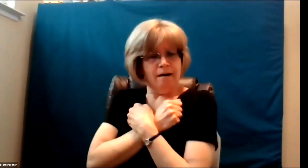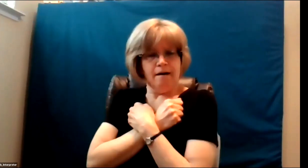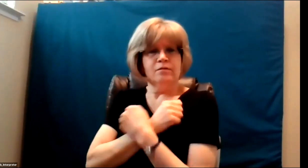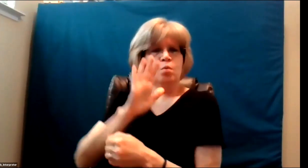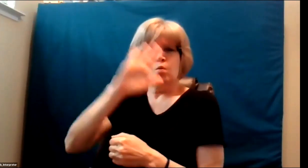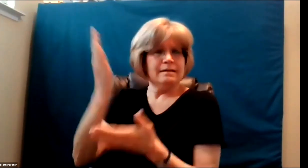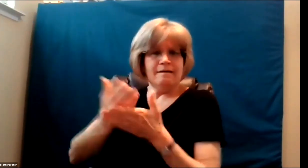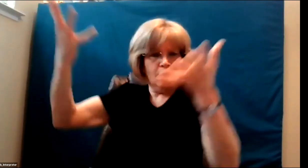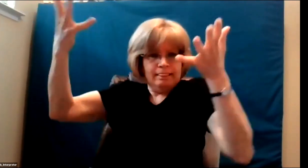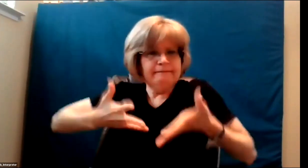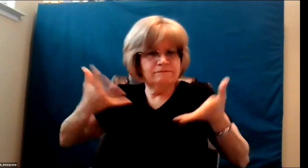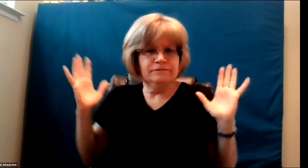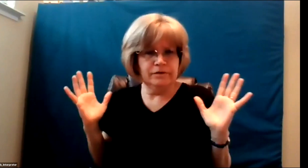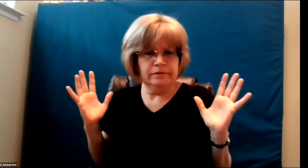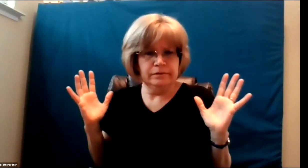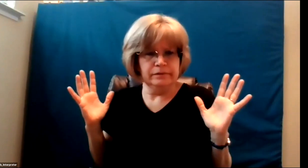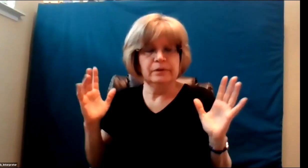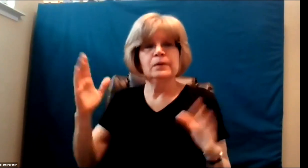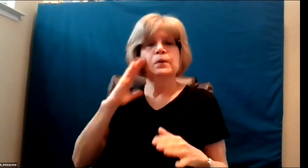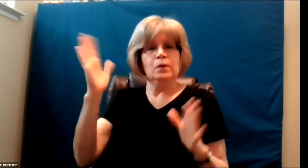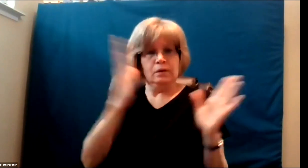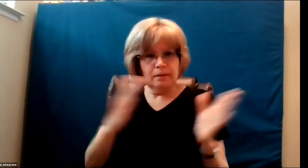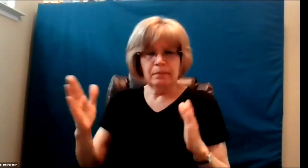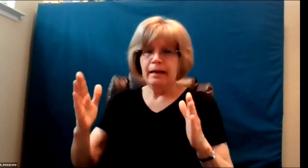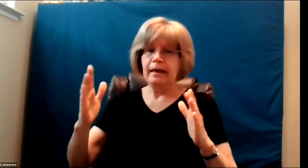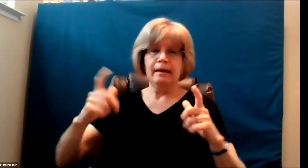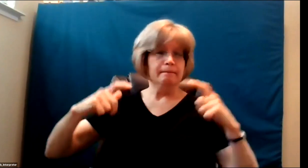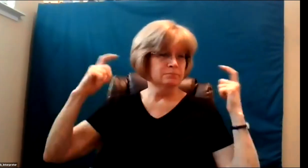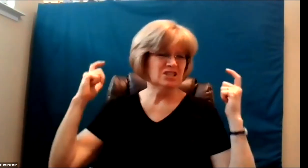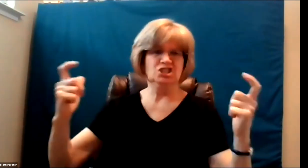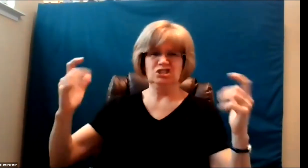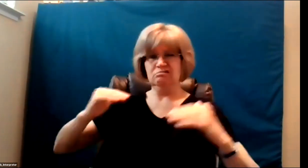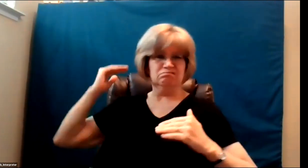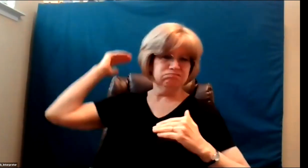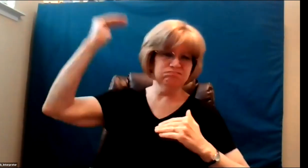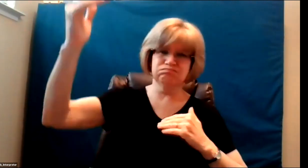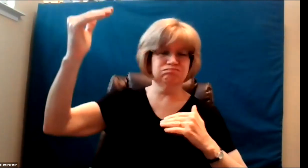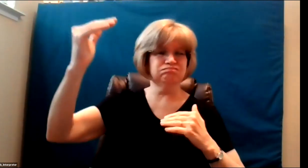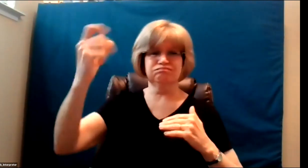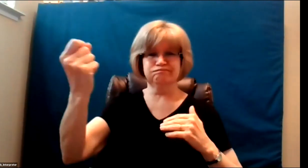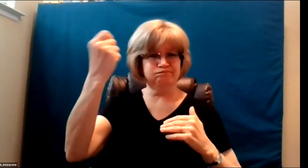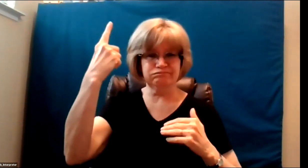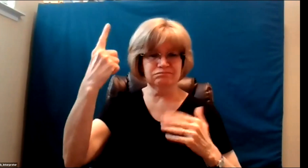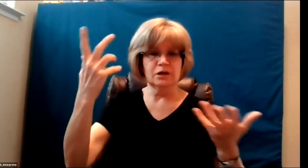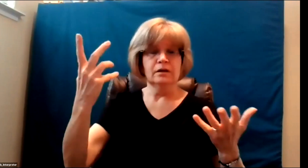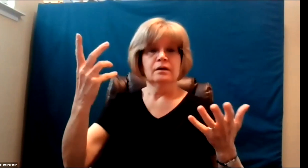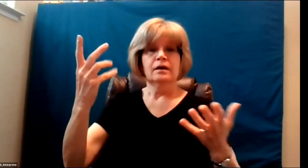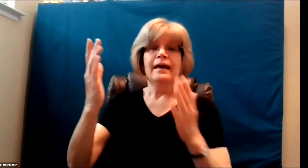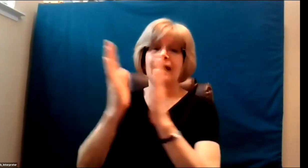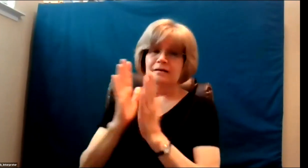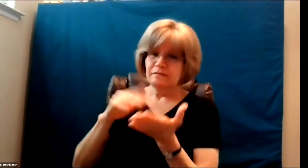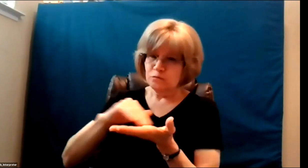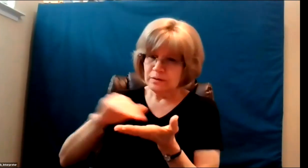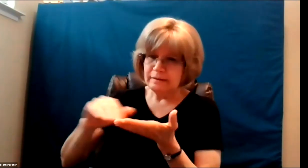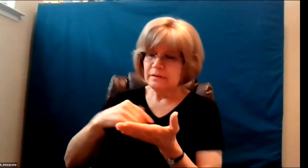us. We know that your plan is vast and beyond our understanding. We ask your forgiveness for the times we are weak